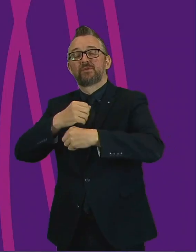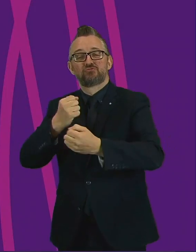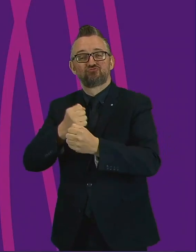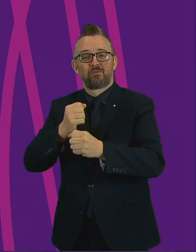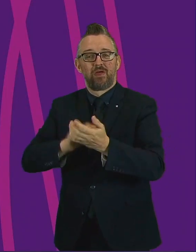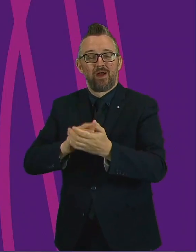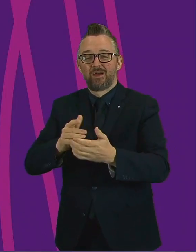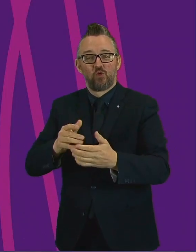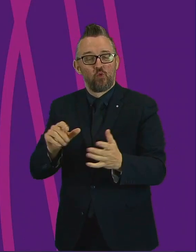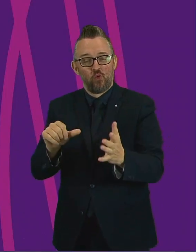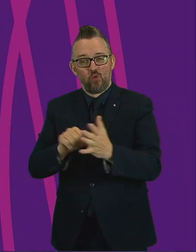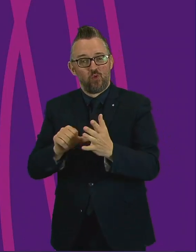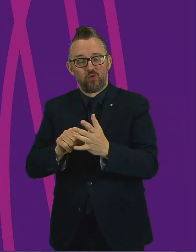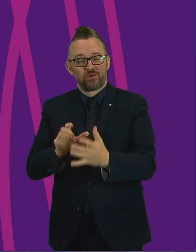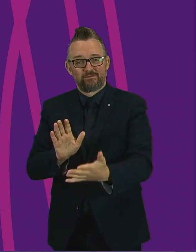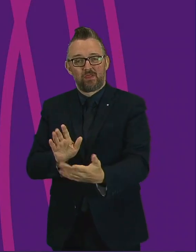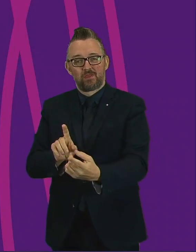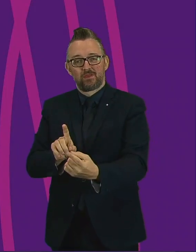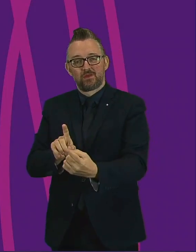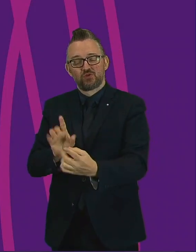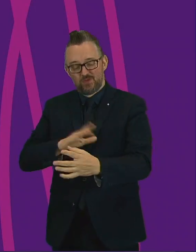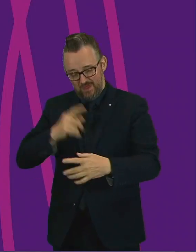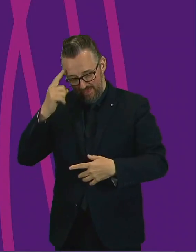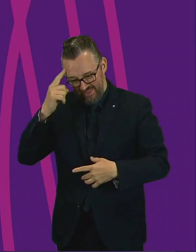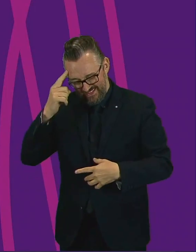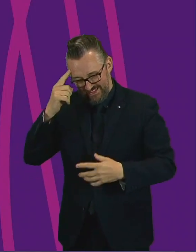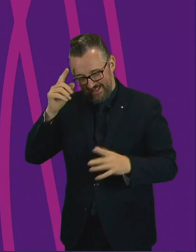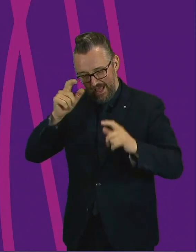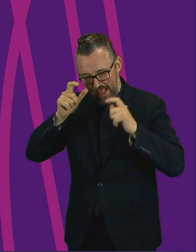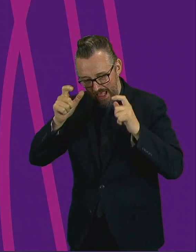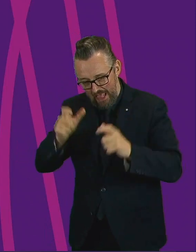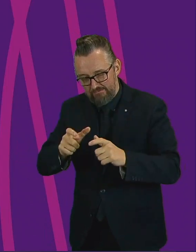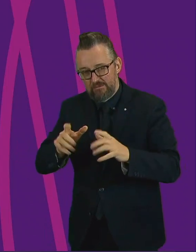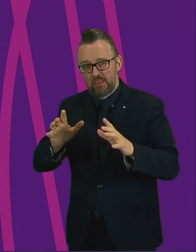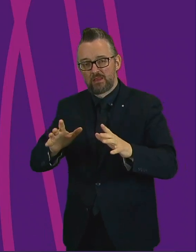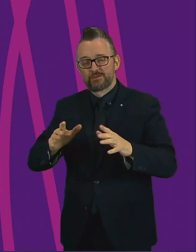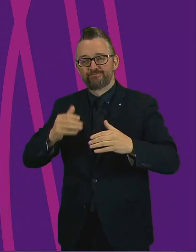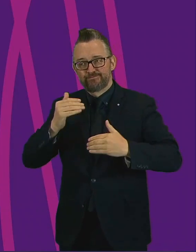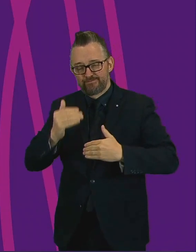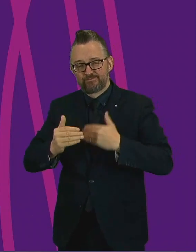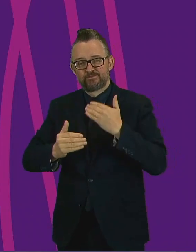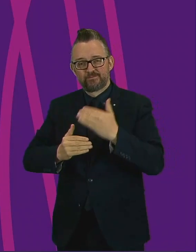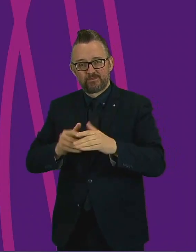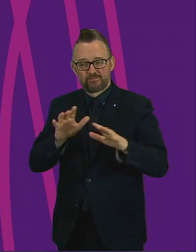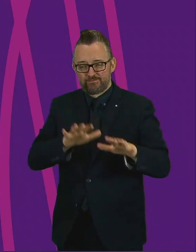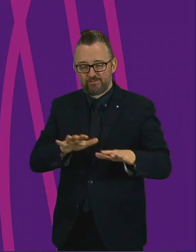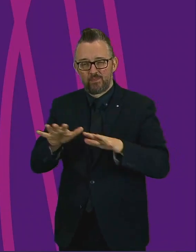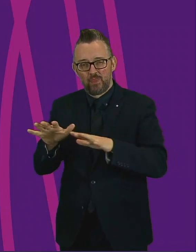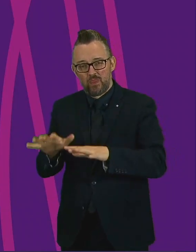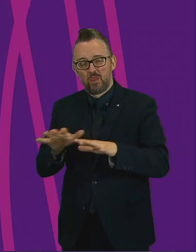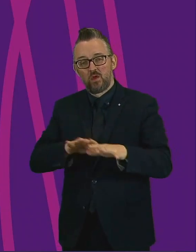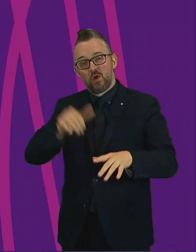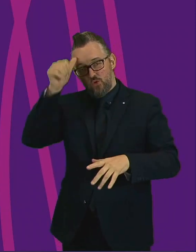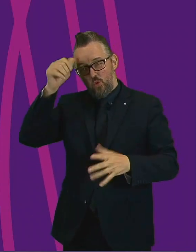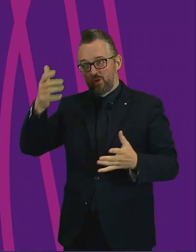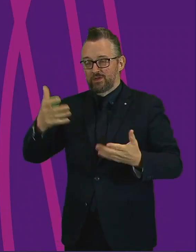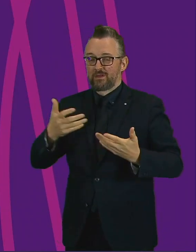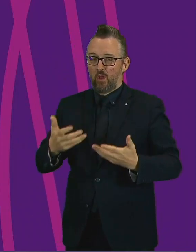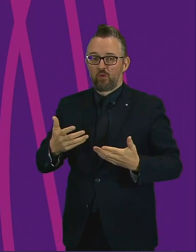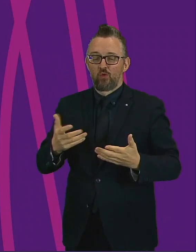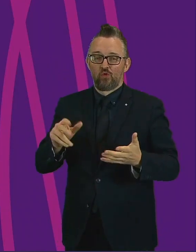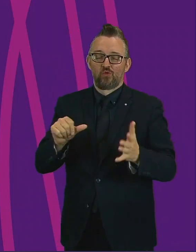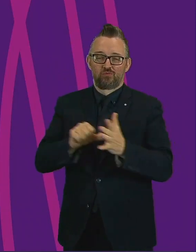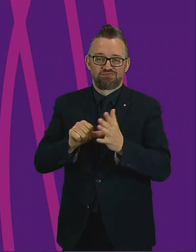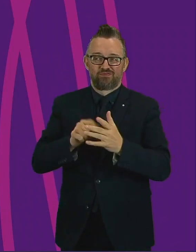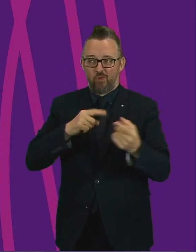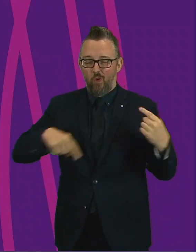So we are thinking about these things very carefully and very cautiously, and I know how difficult all of these arrangements are for people, but it